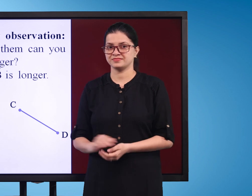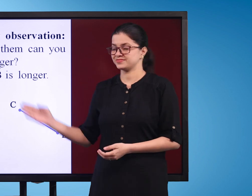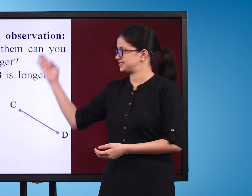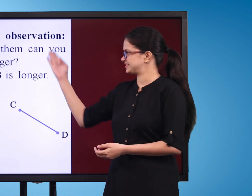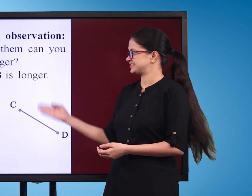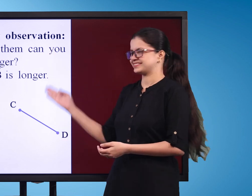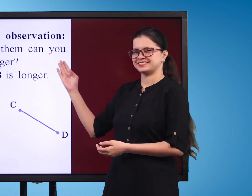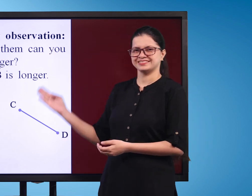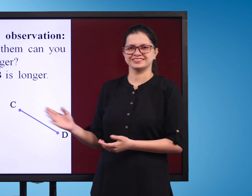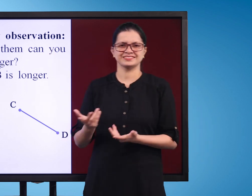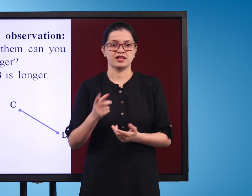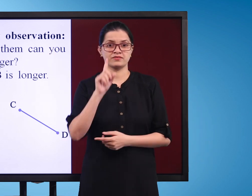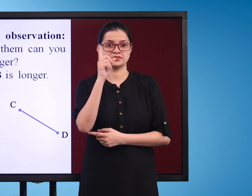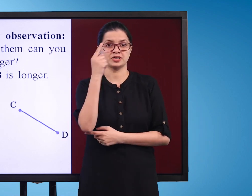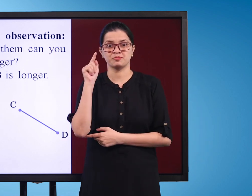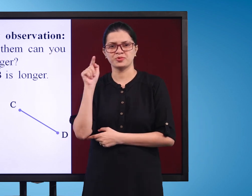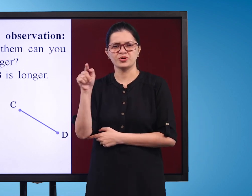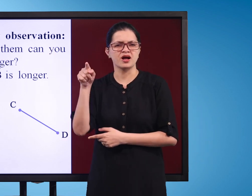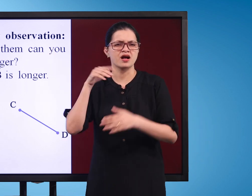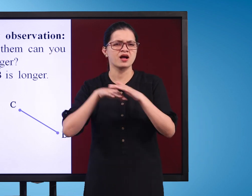(1) Comparison by observation.